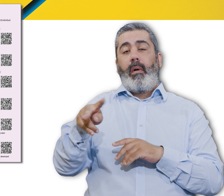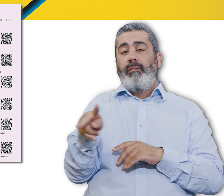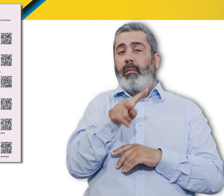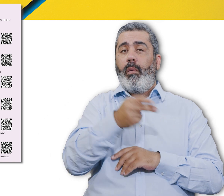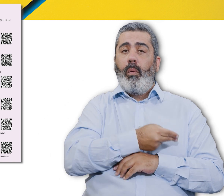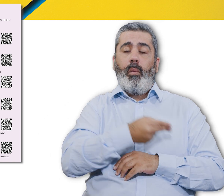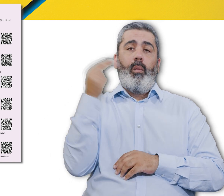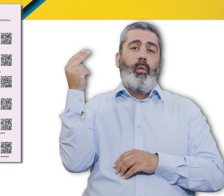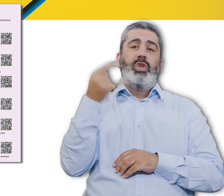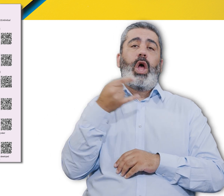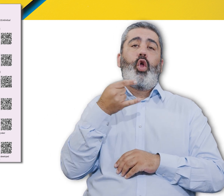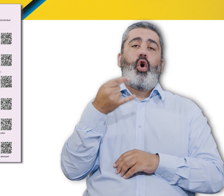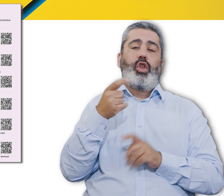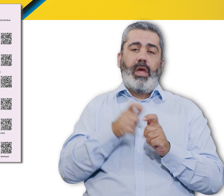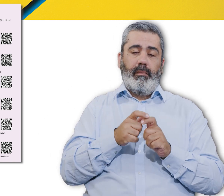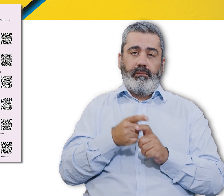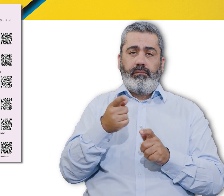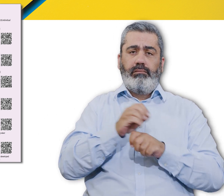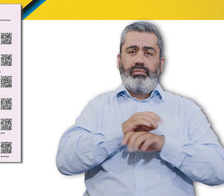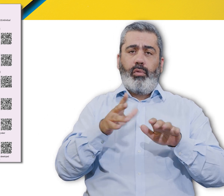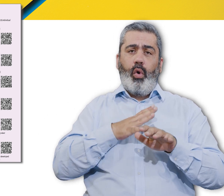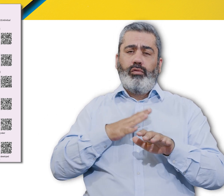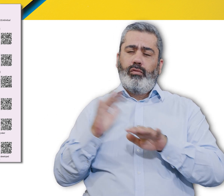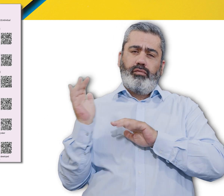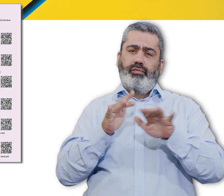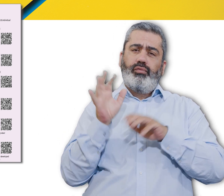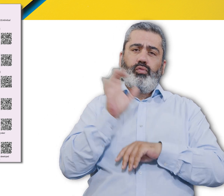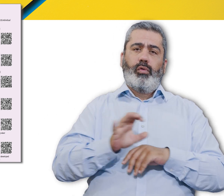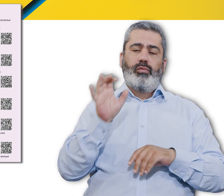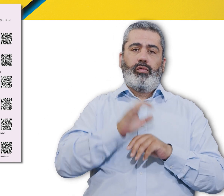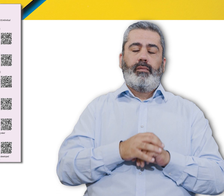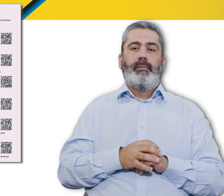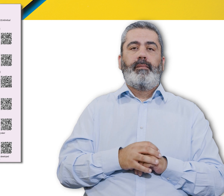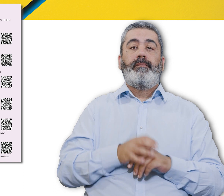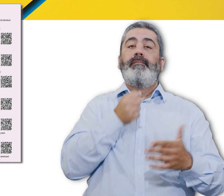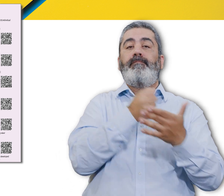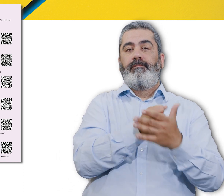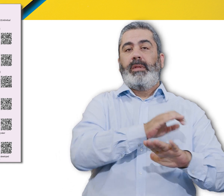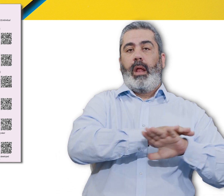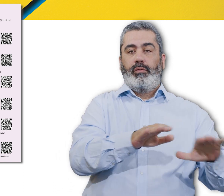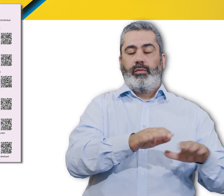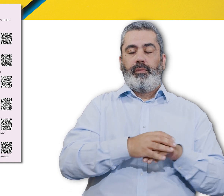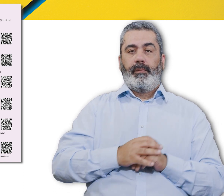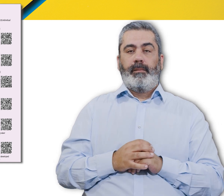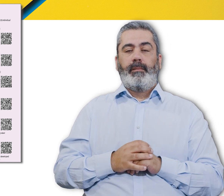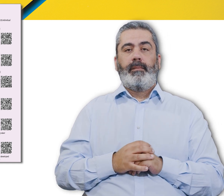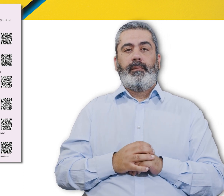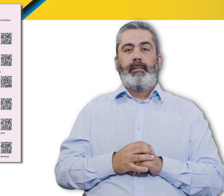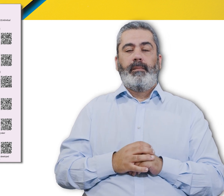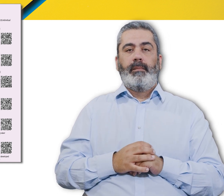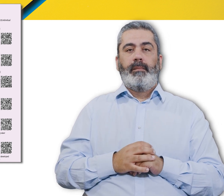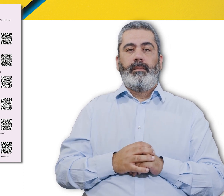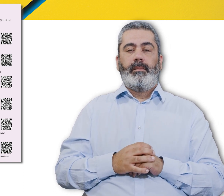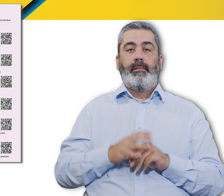960 m, together with Pepico are among the most popular traditional Zagaric Foria, with a developed tourist